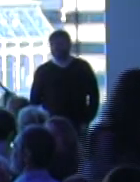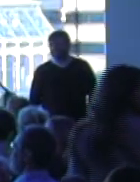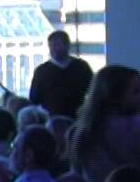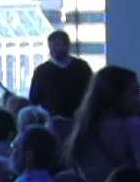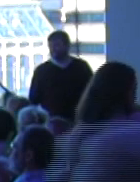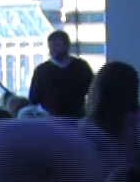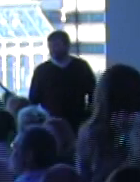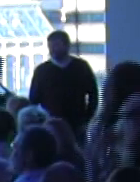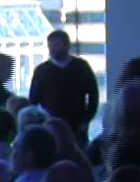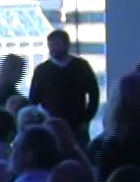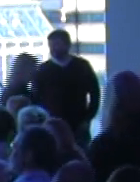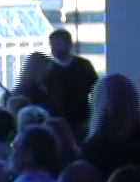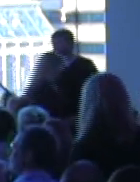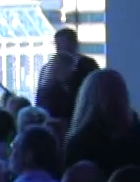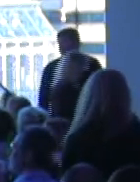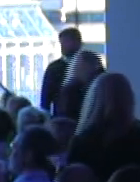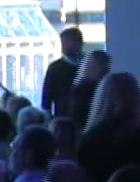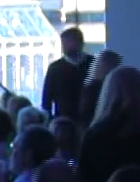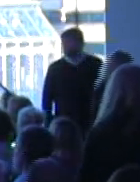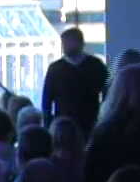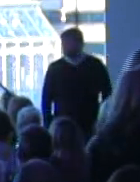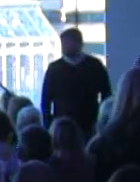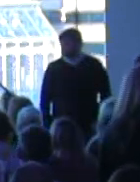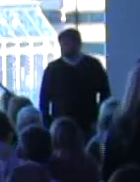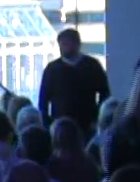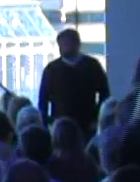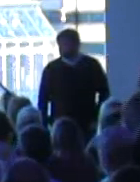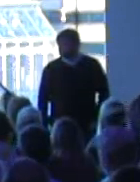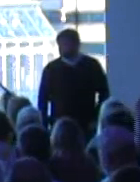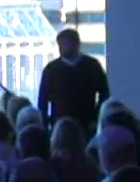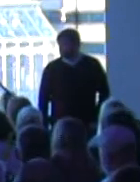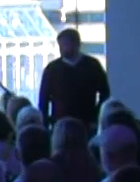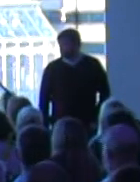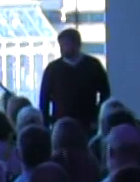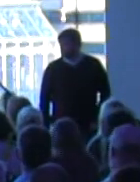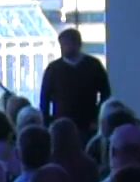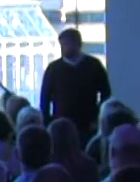added. And Nathan is our new secretary.